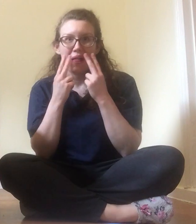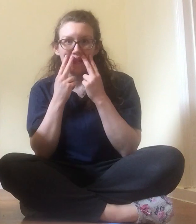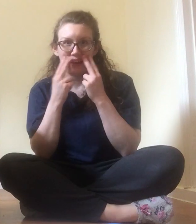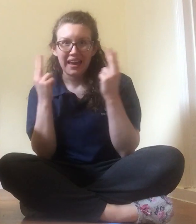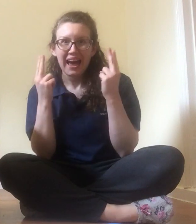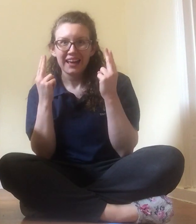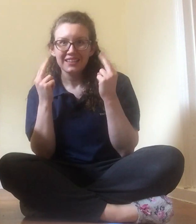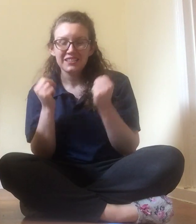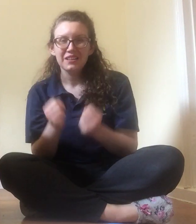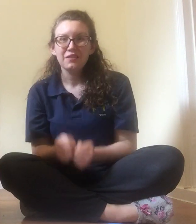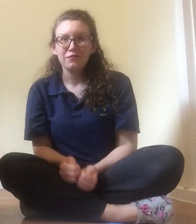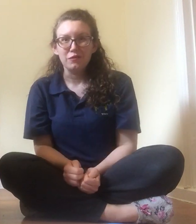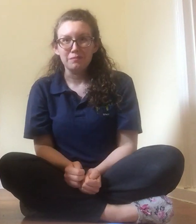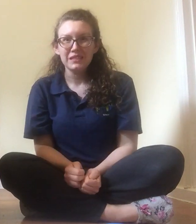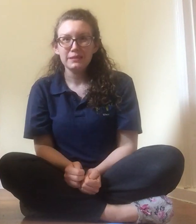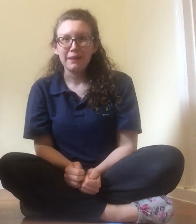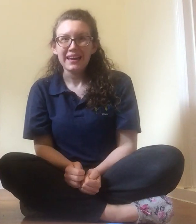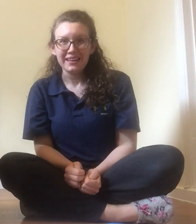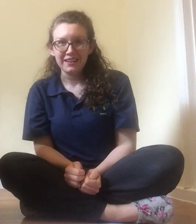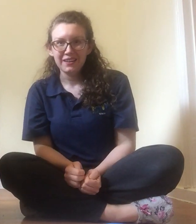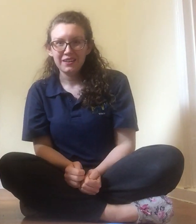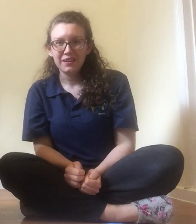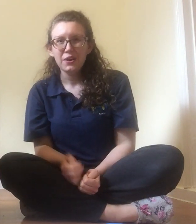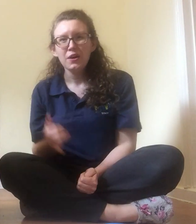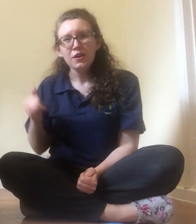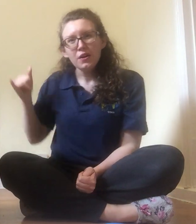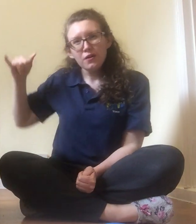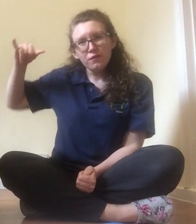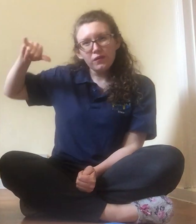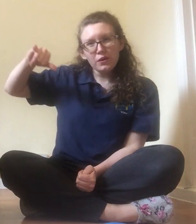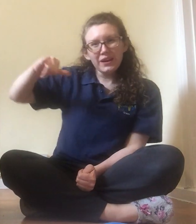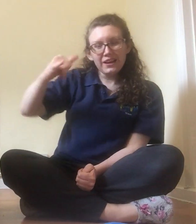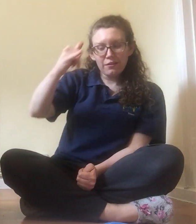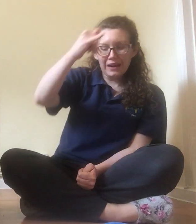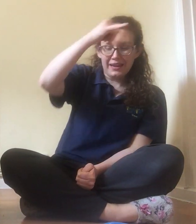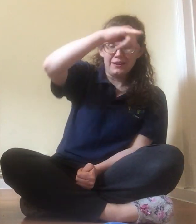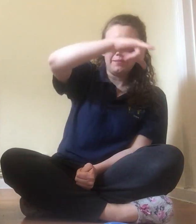The cat from Spain flew an airplane.